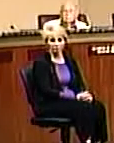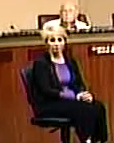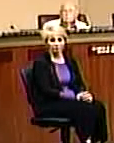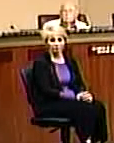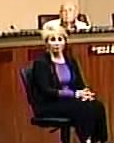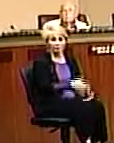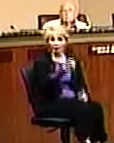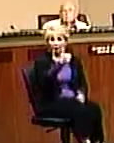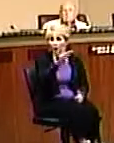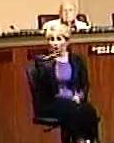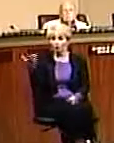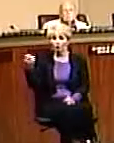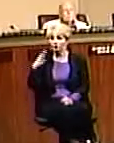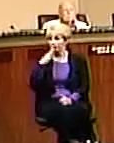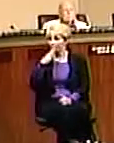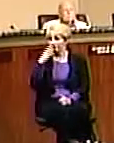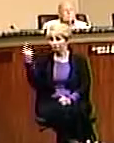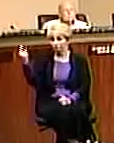Anyone else?